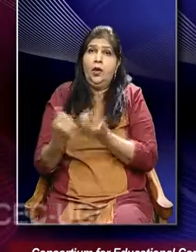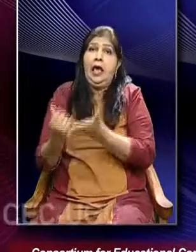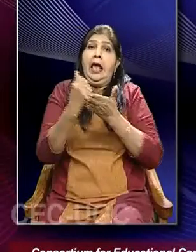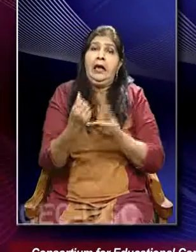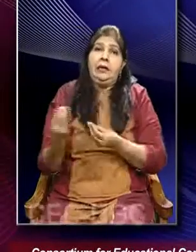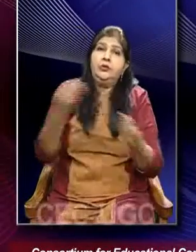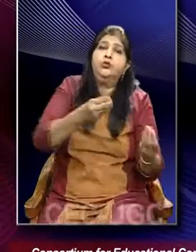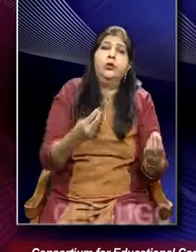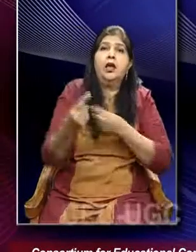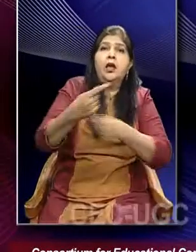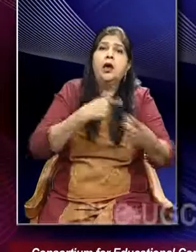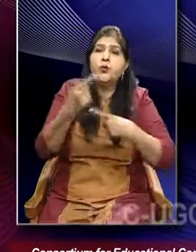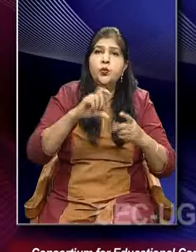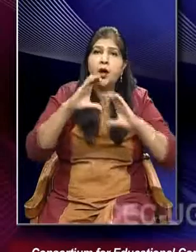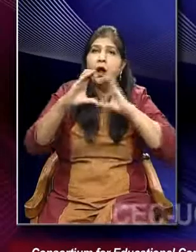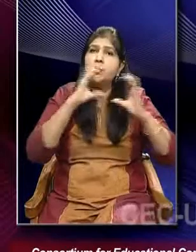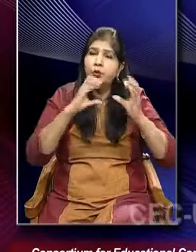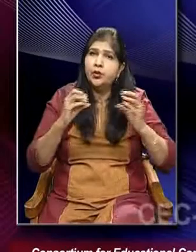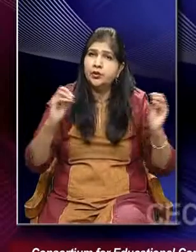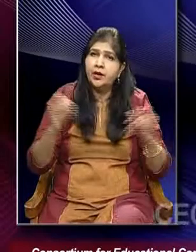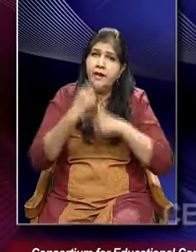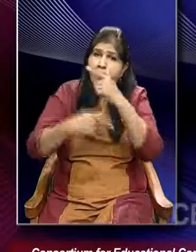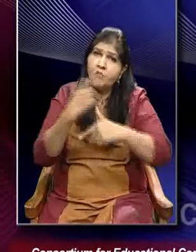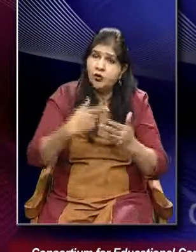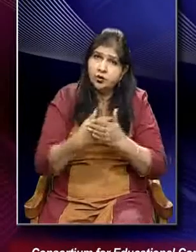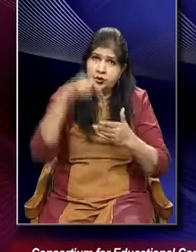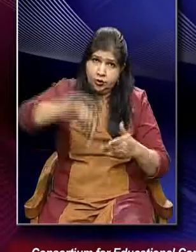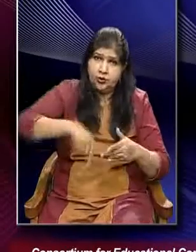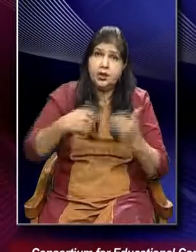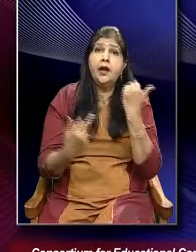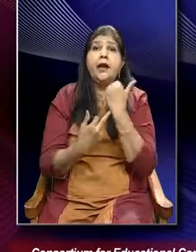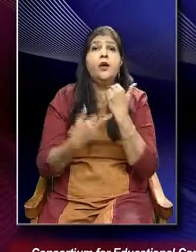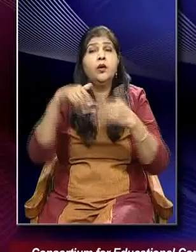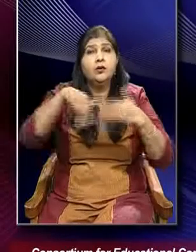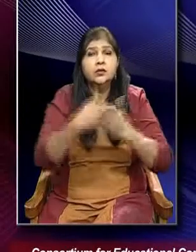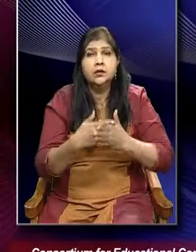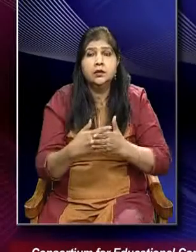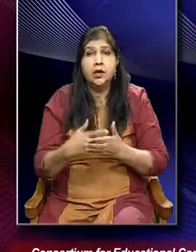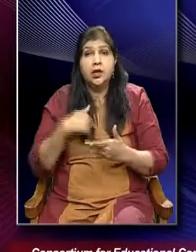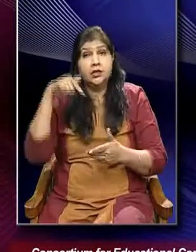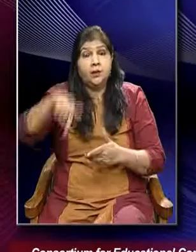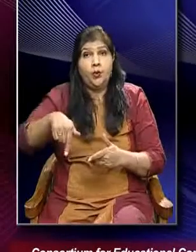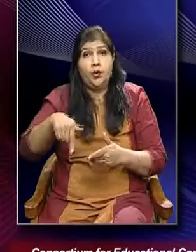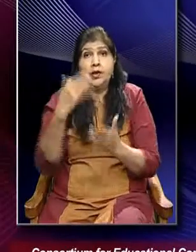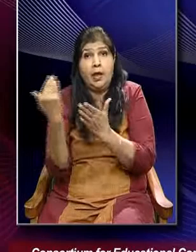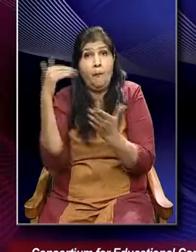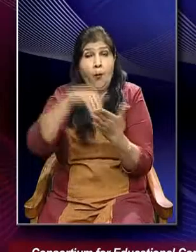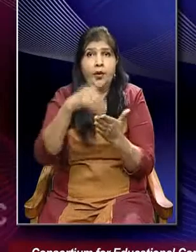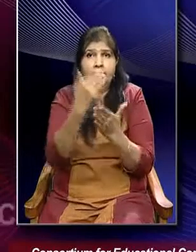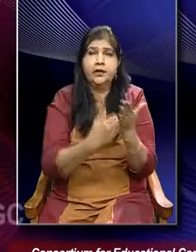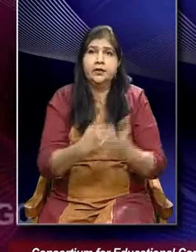change, communications revolution, today technology is playing a very important